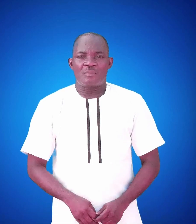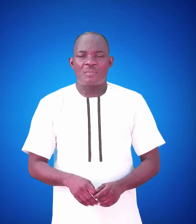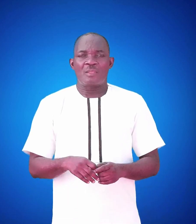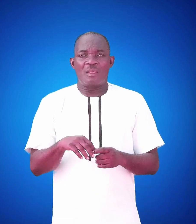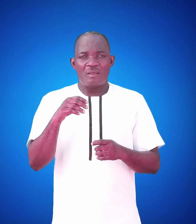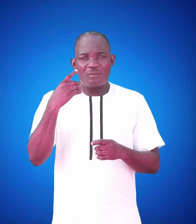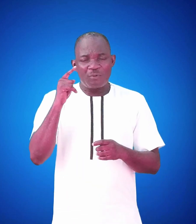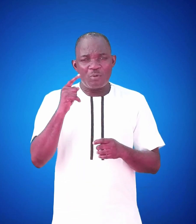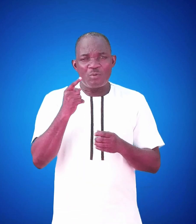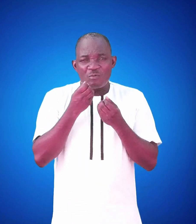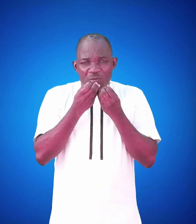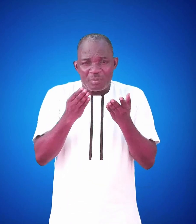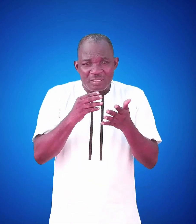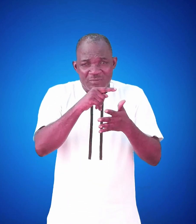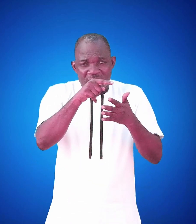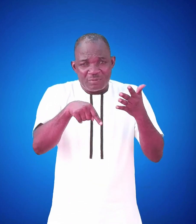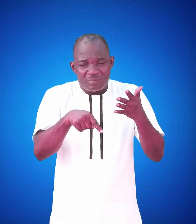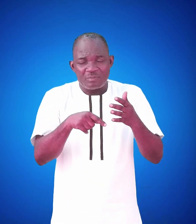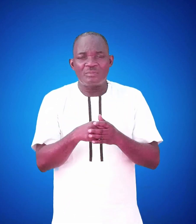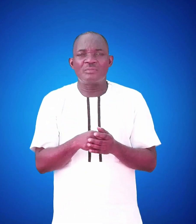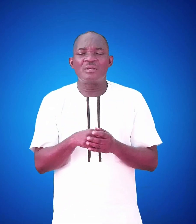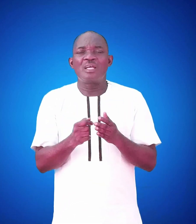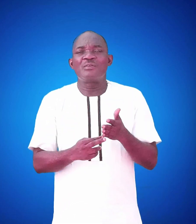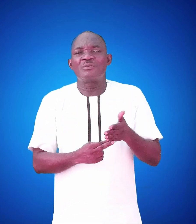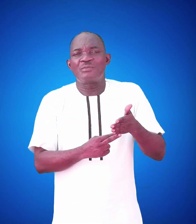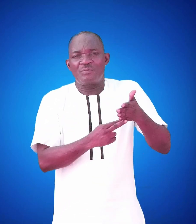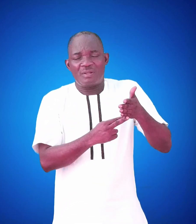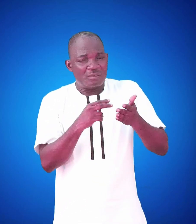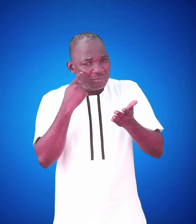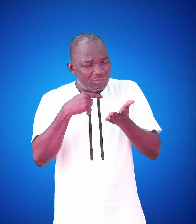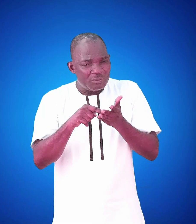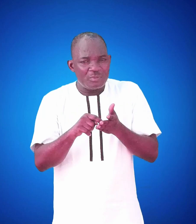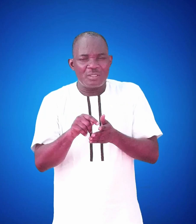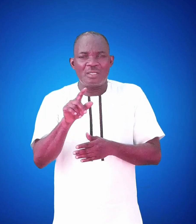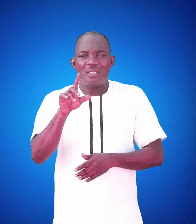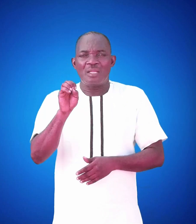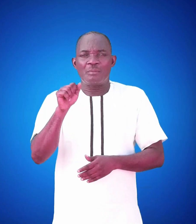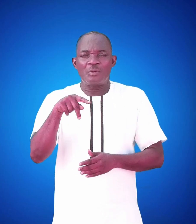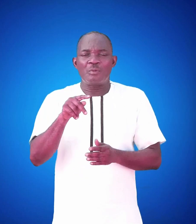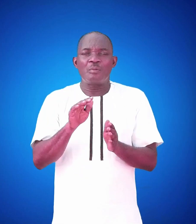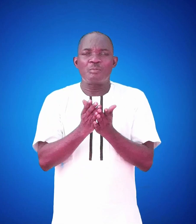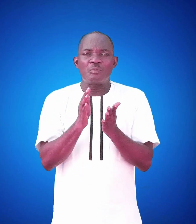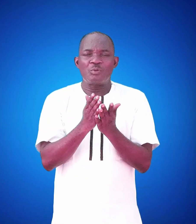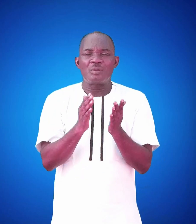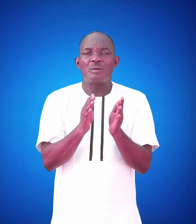For the details, refer to the LEAP booklet,